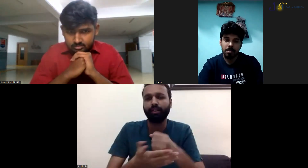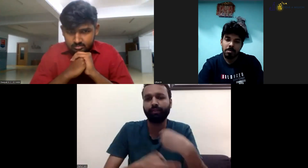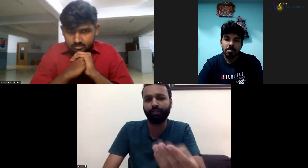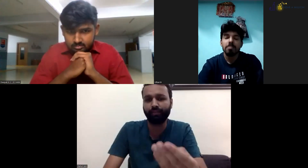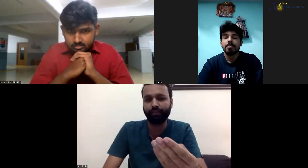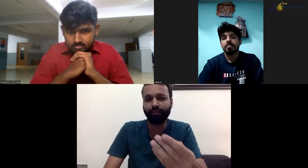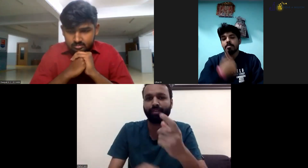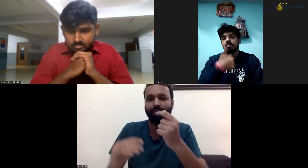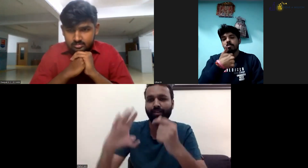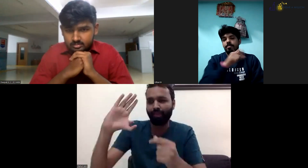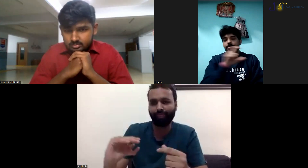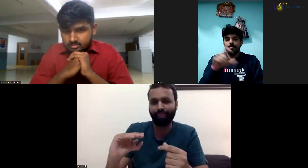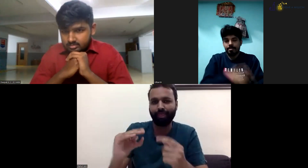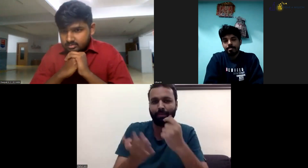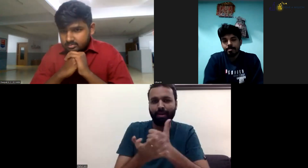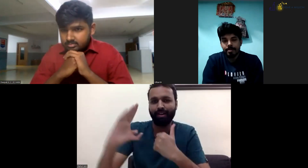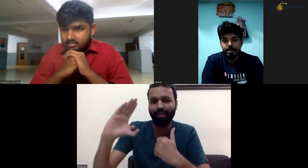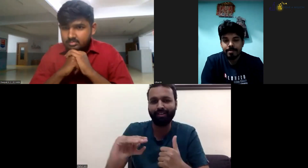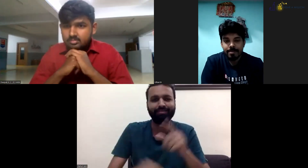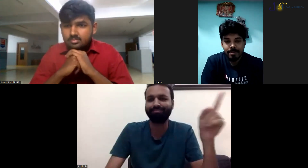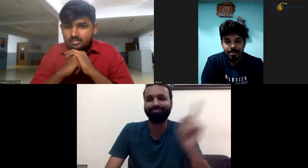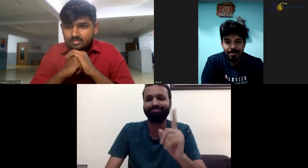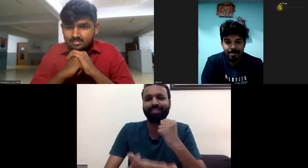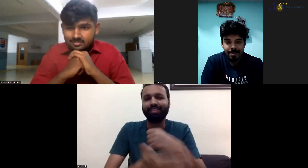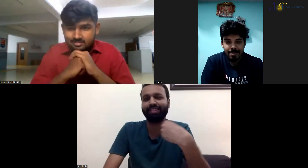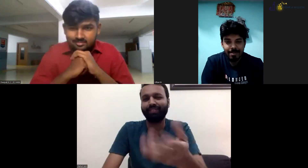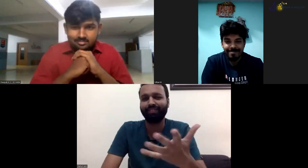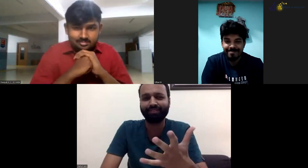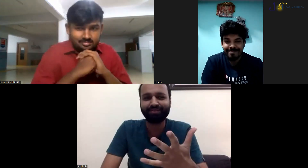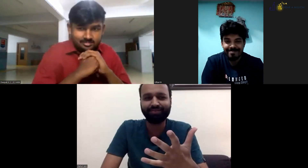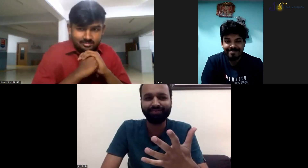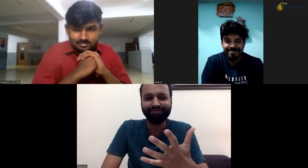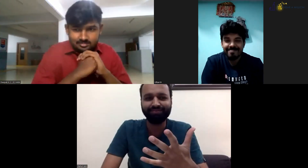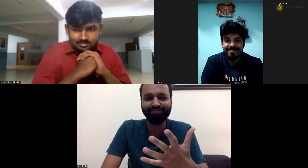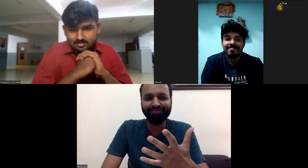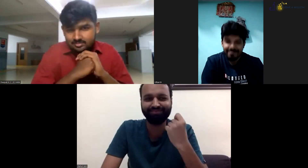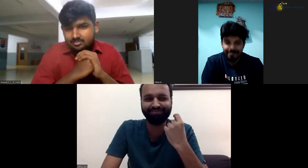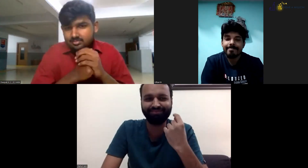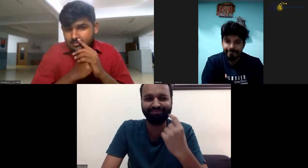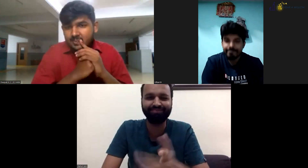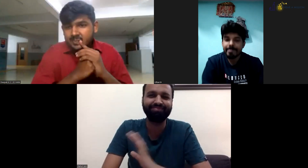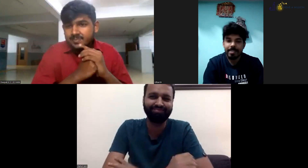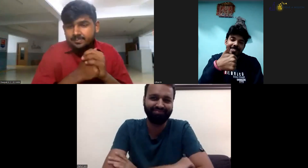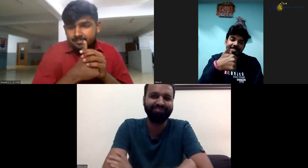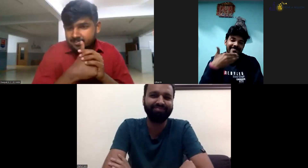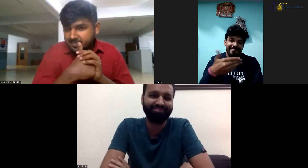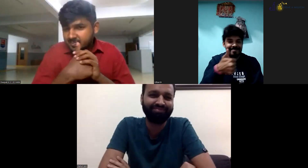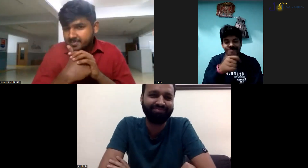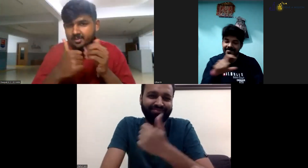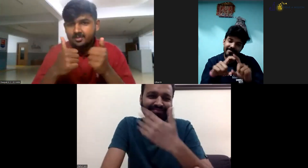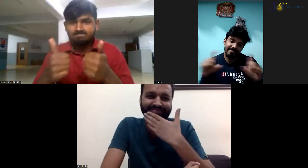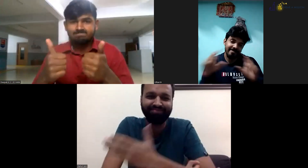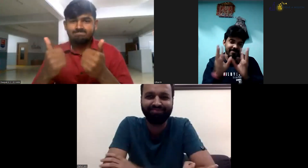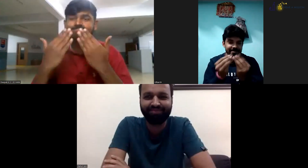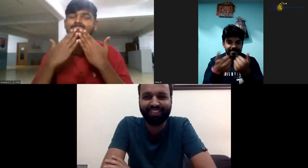that, which is an important thing for the embassies to say. If you don't have money in your bank, they